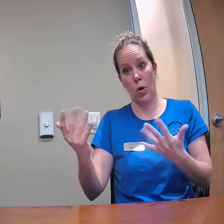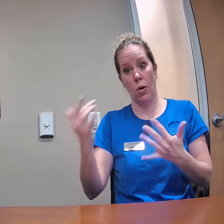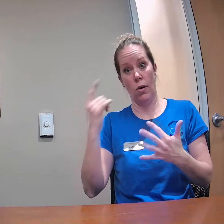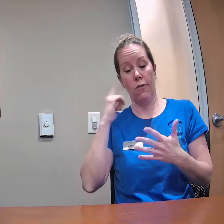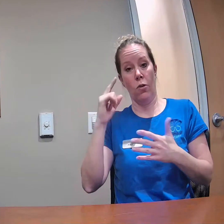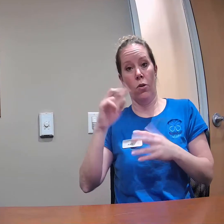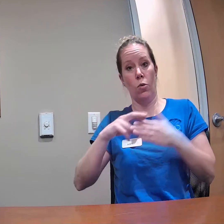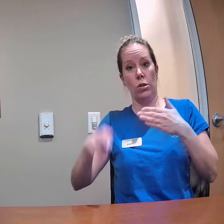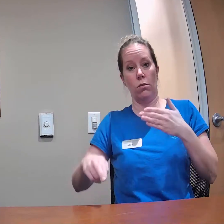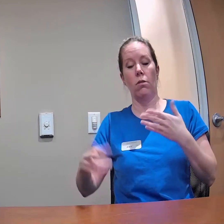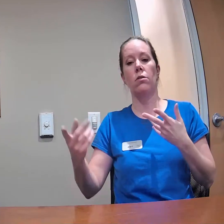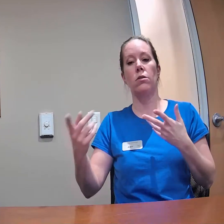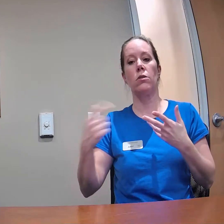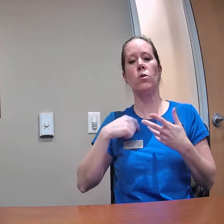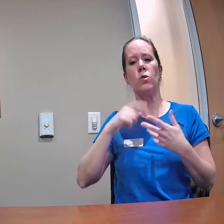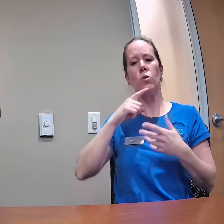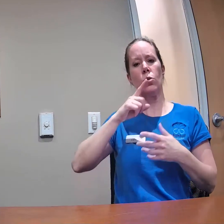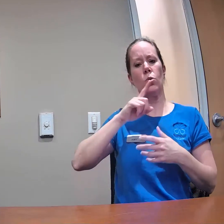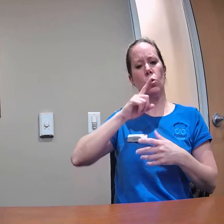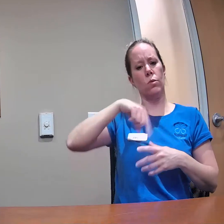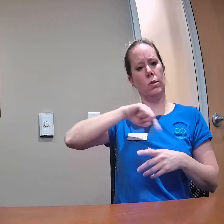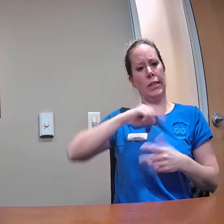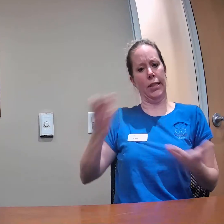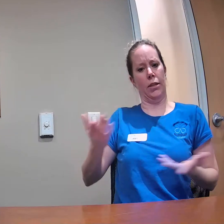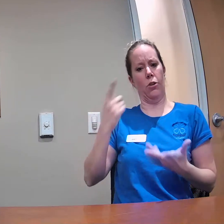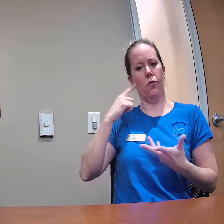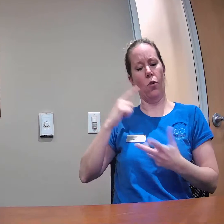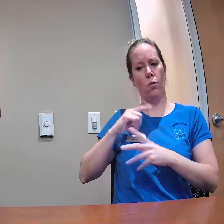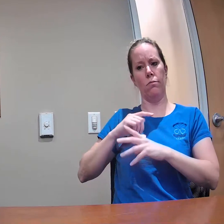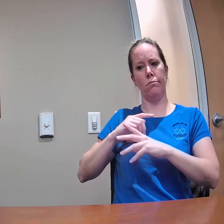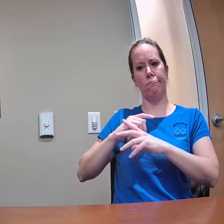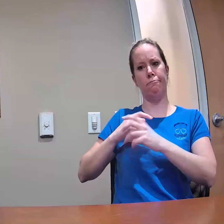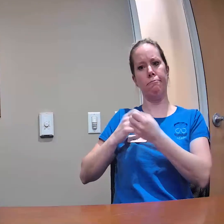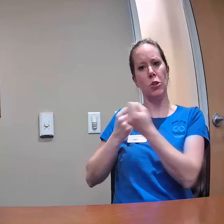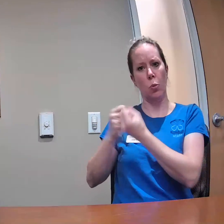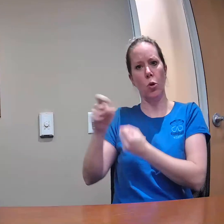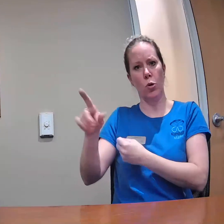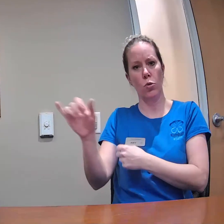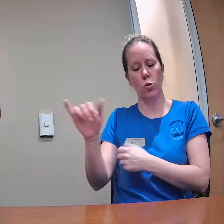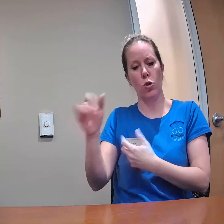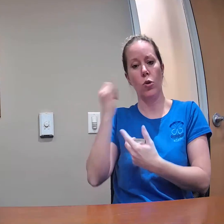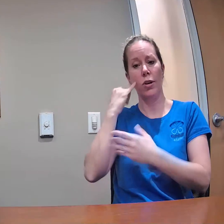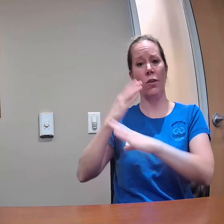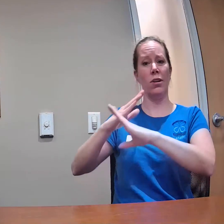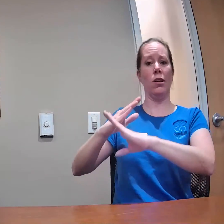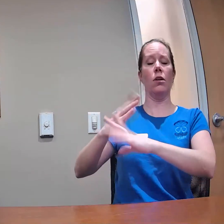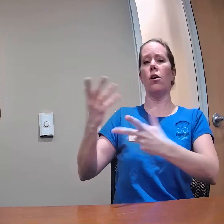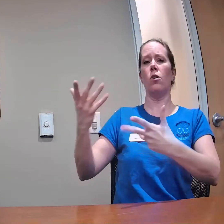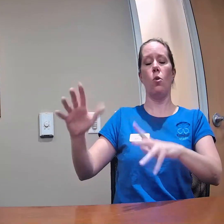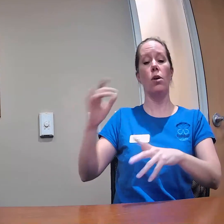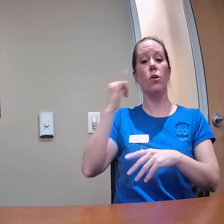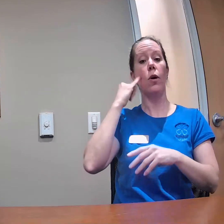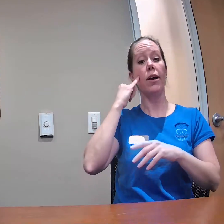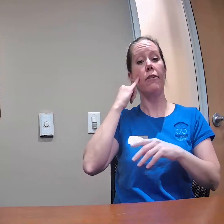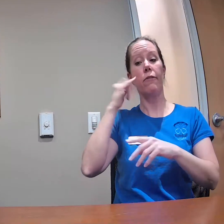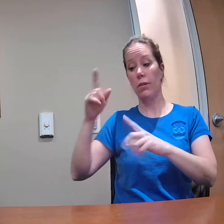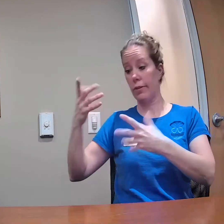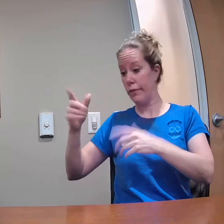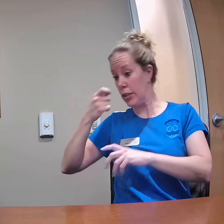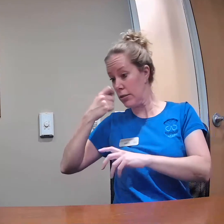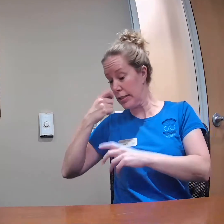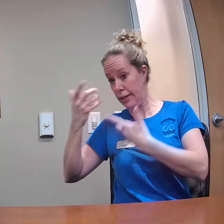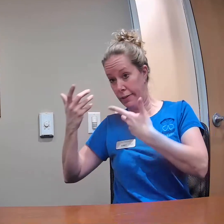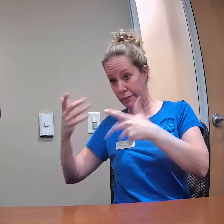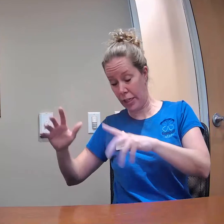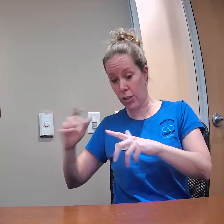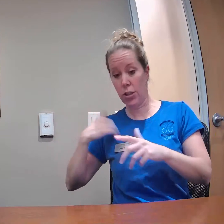you coming in to take care of your family member. So if it so happens that you go for the test and then you're coming in